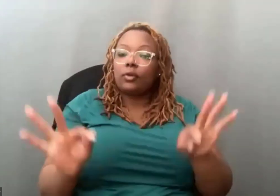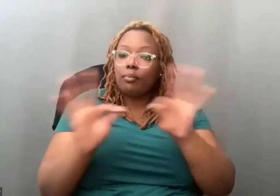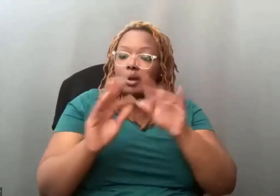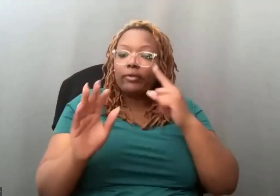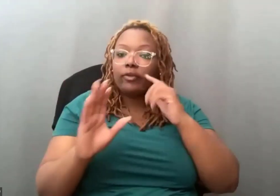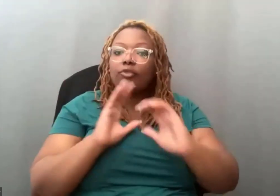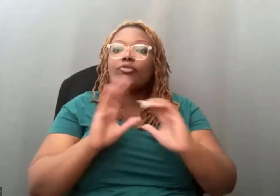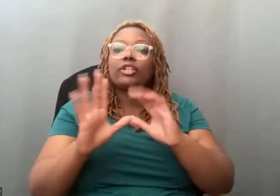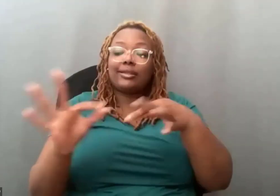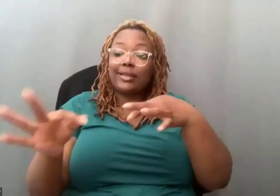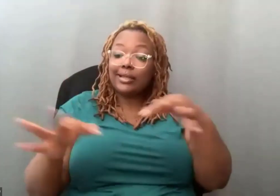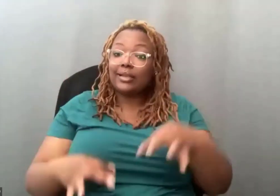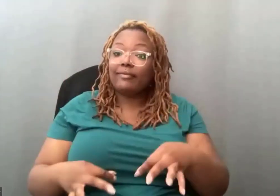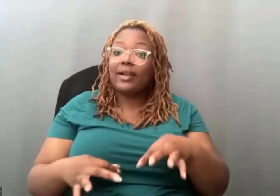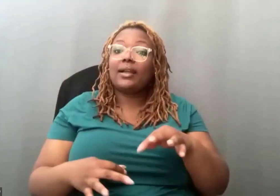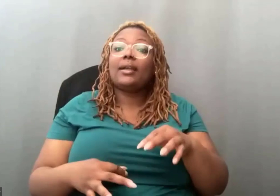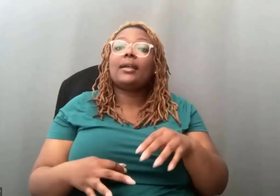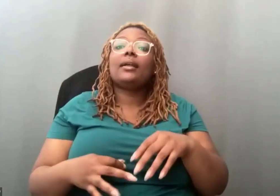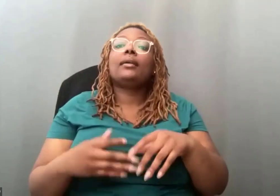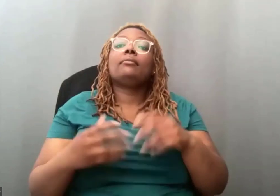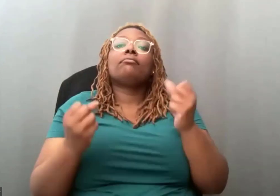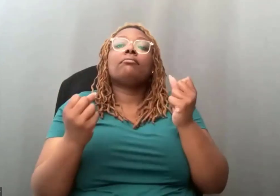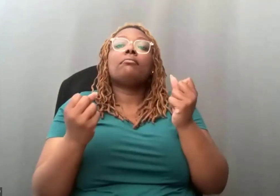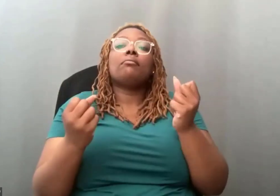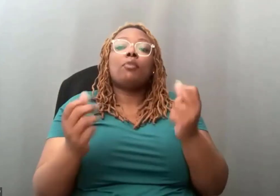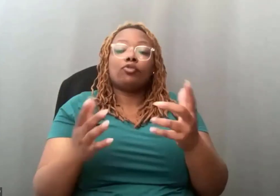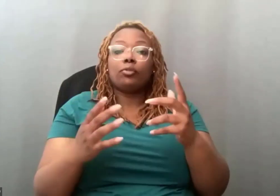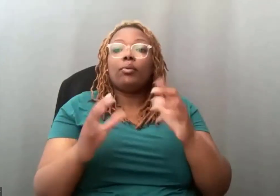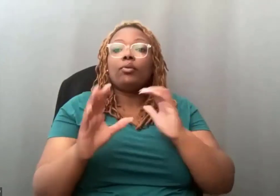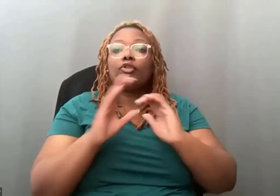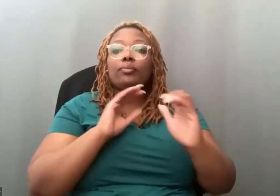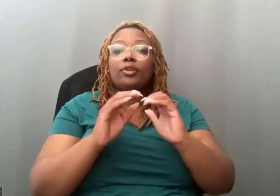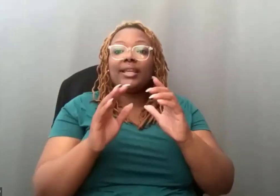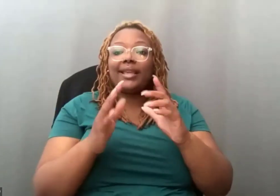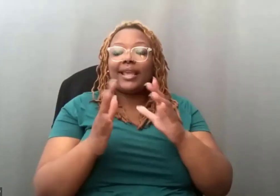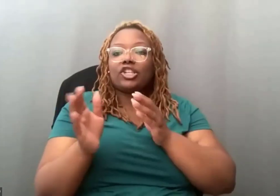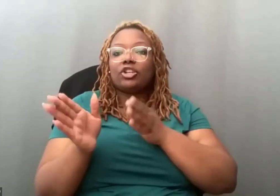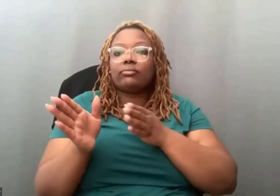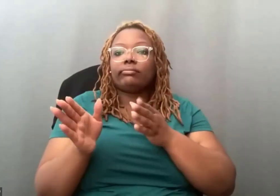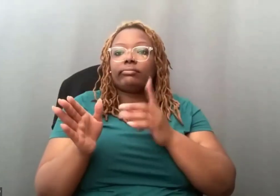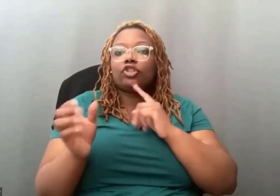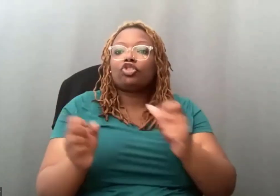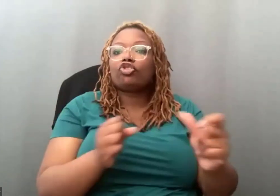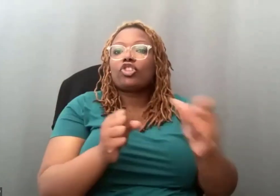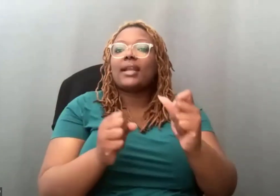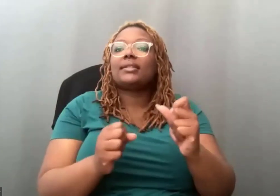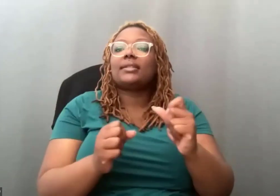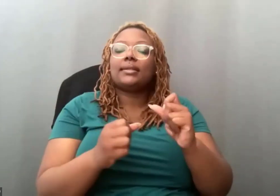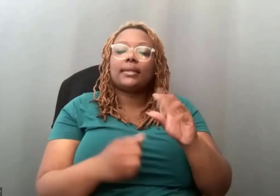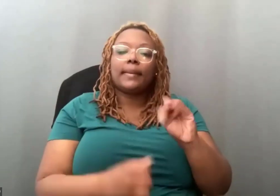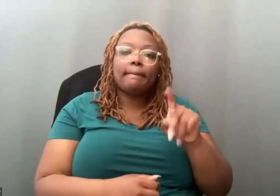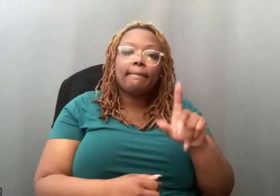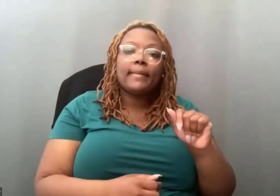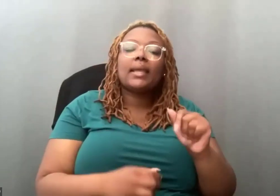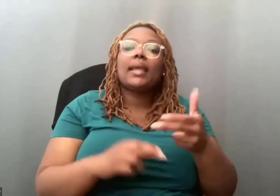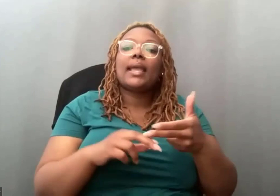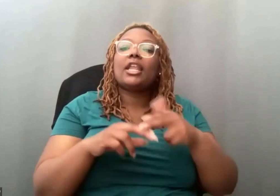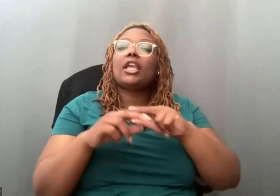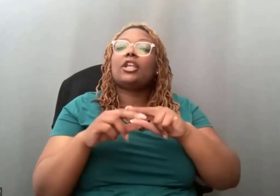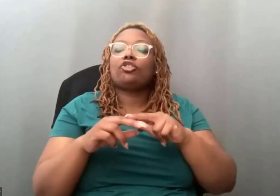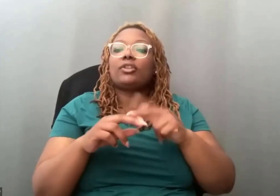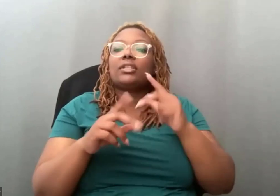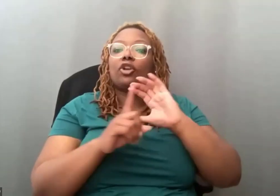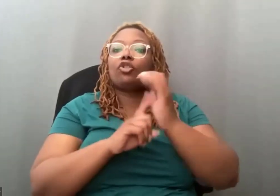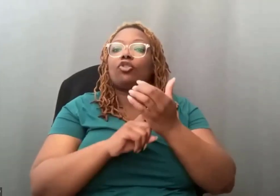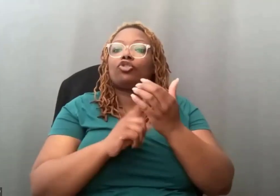they define as the multiplicity of communications, channels, and media, and the increasing saliency of